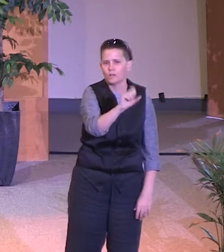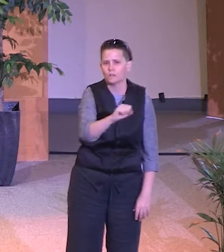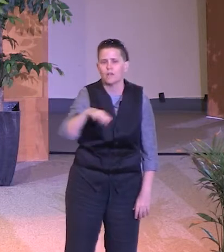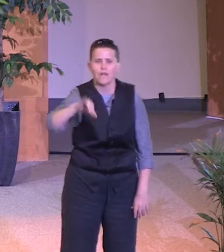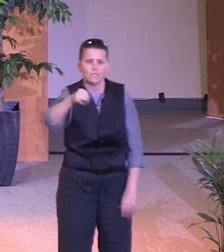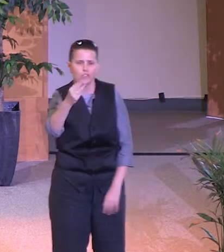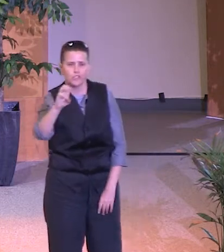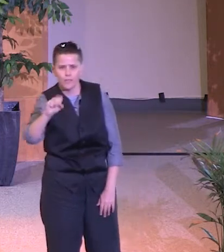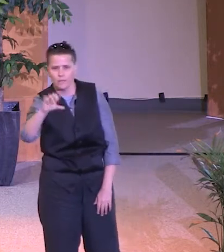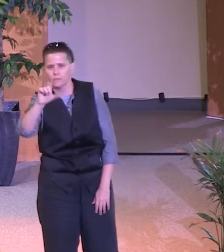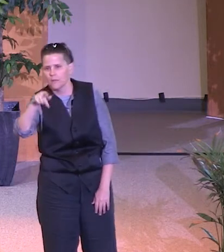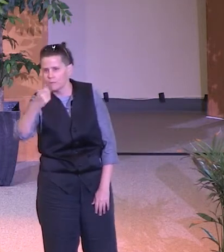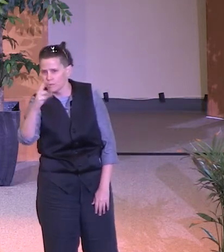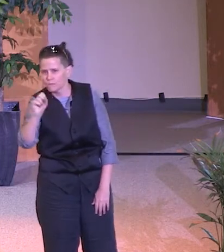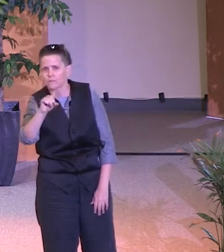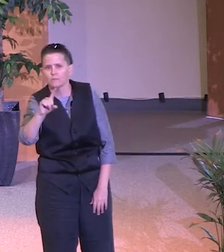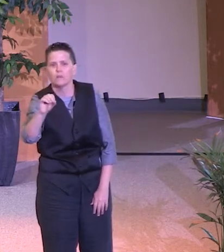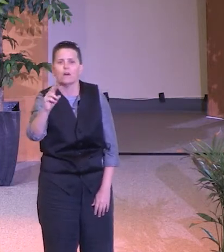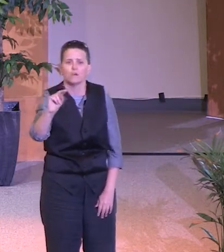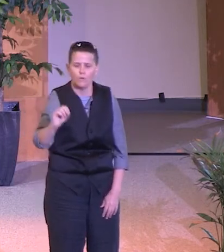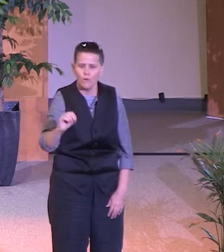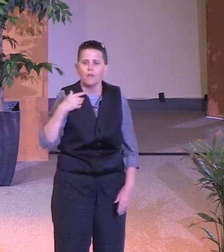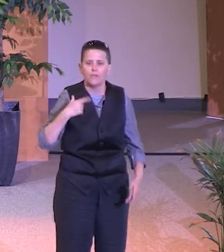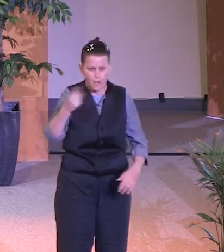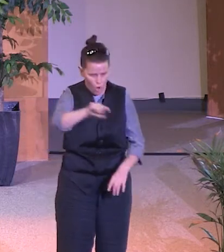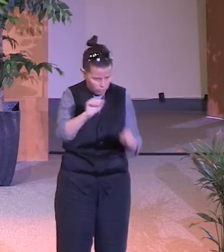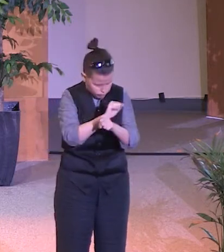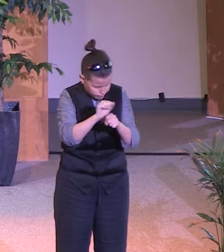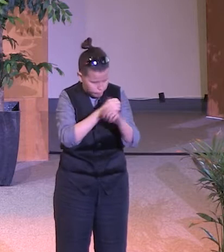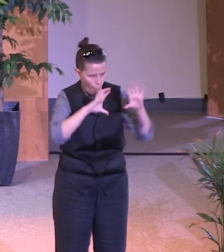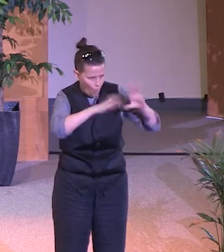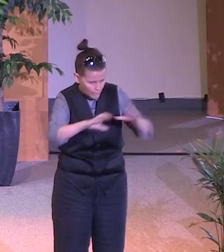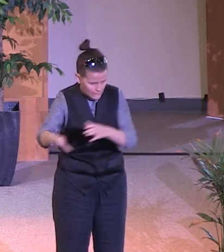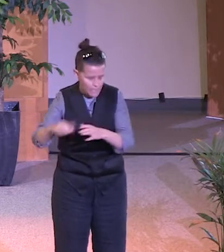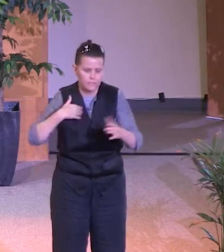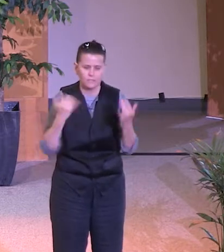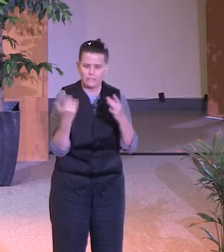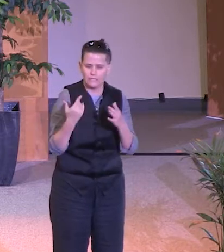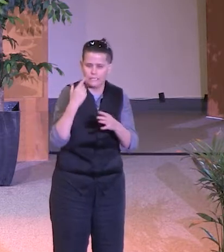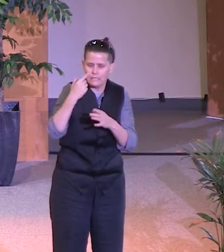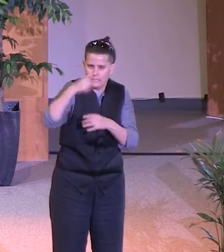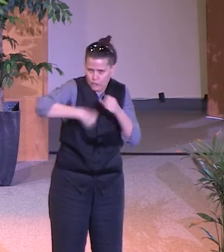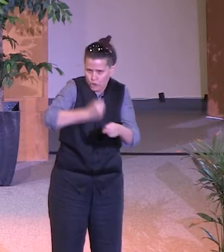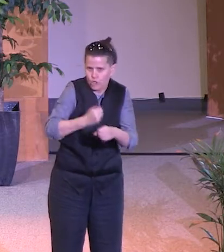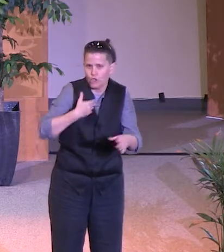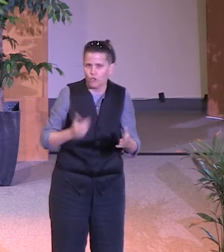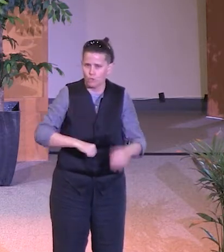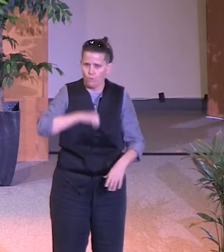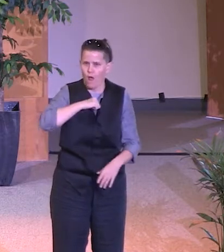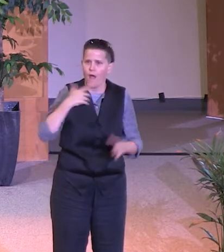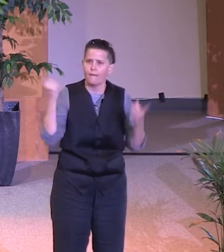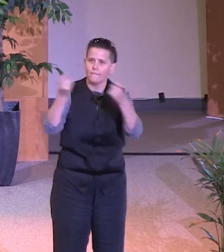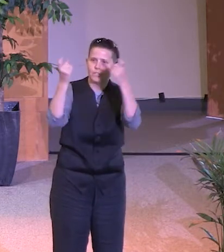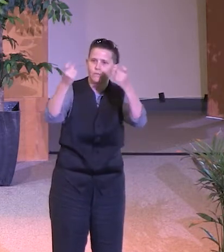work organizing this year's Pride Parade and Festival. So this year it will be held at Fiesta